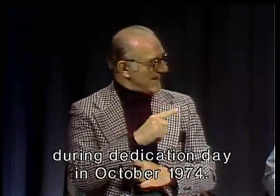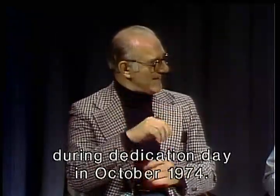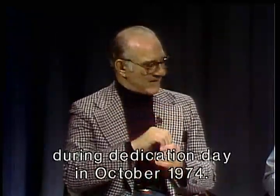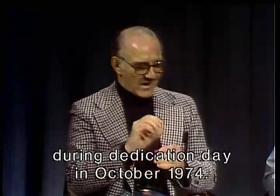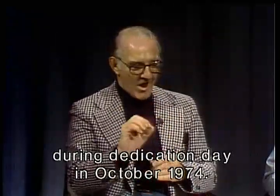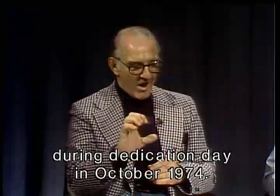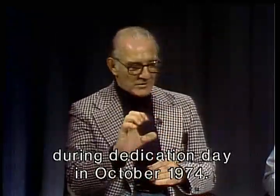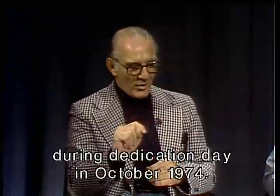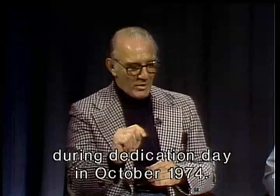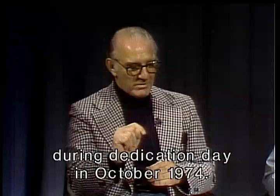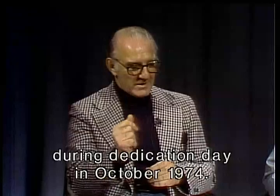in